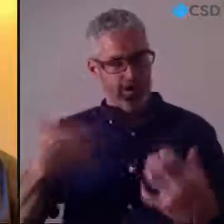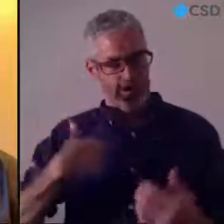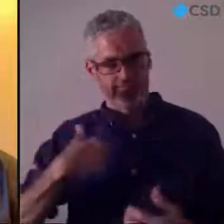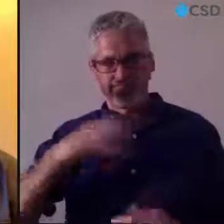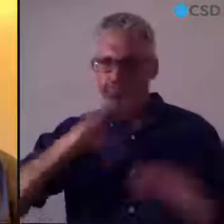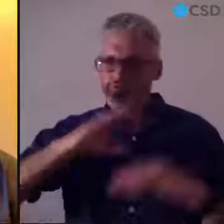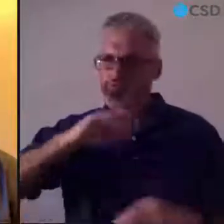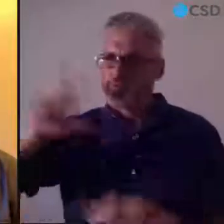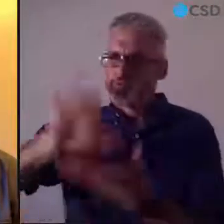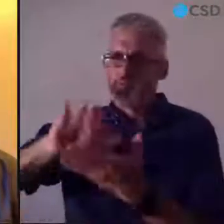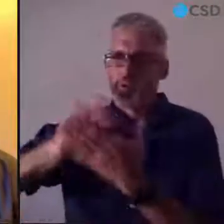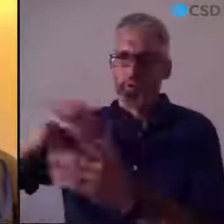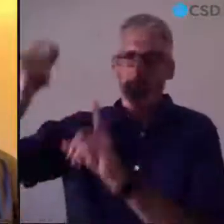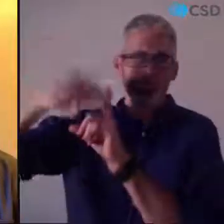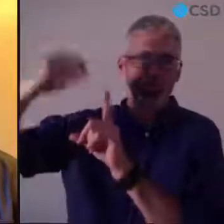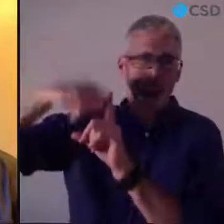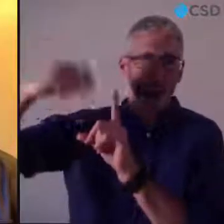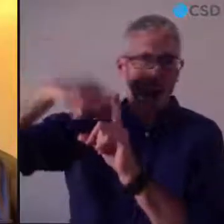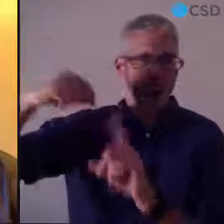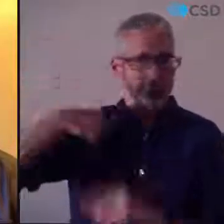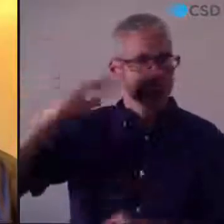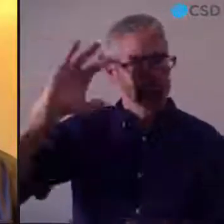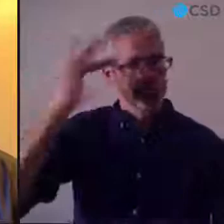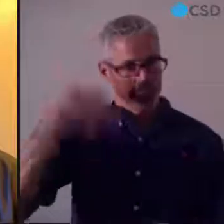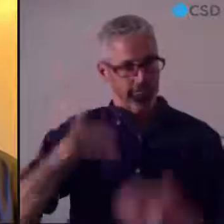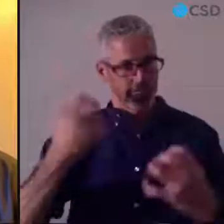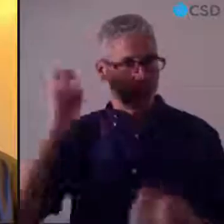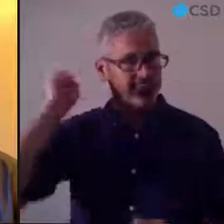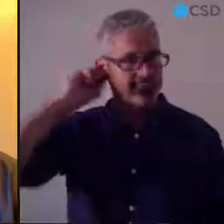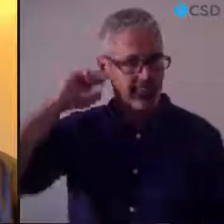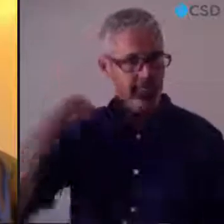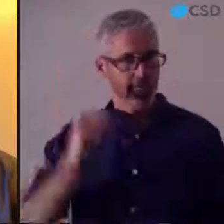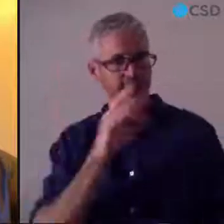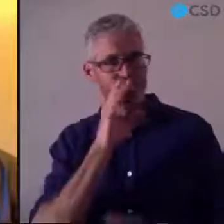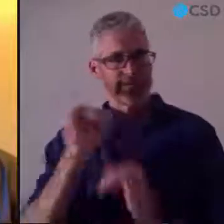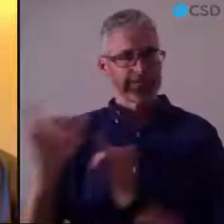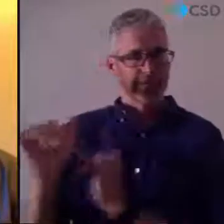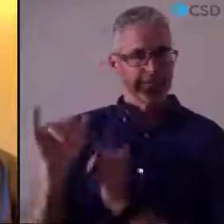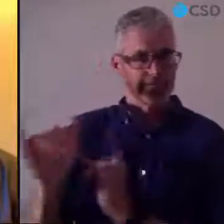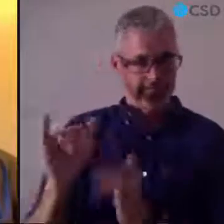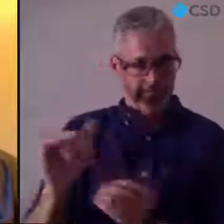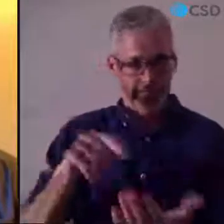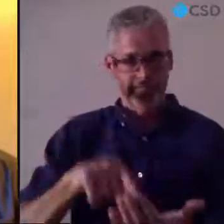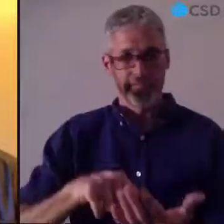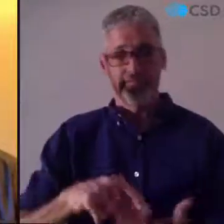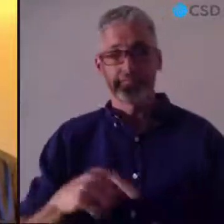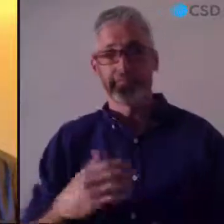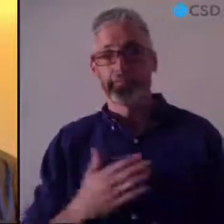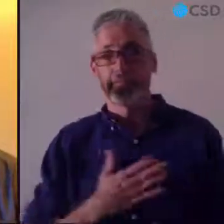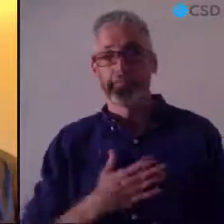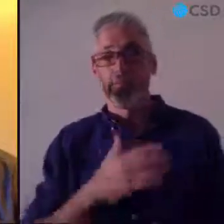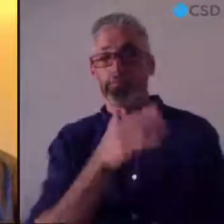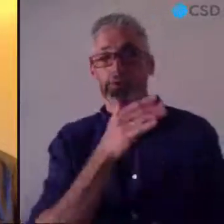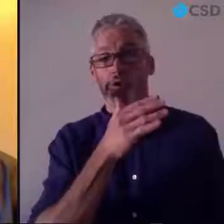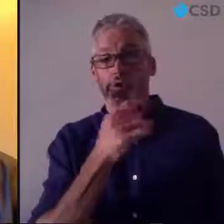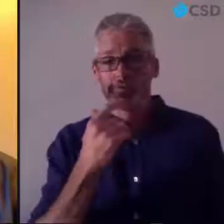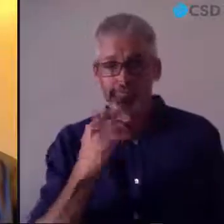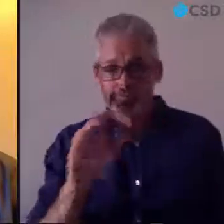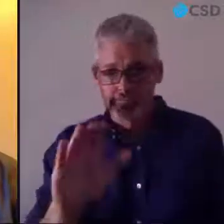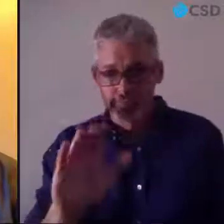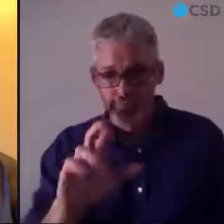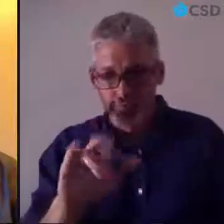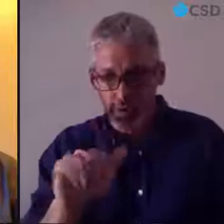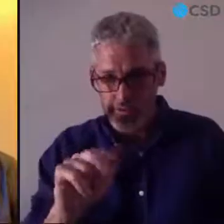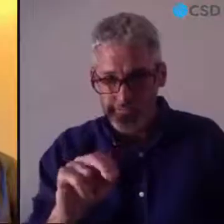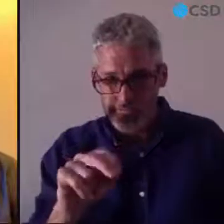want this. I want to be able to hear. This is, it gets very frustrating when people picking on me at school, and I want a cochlear implant so I can hear, I can talk, and